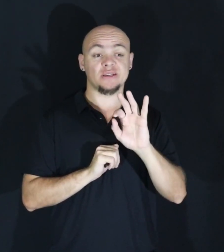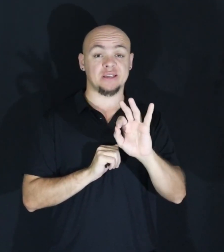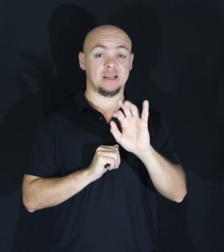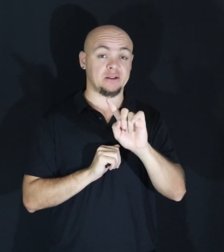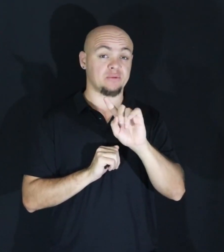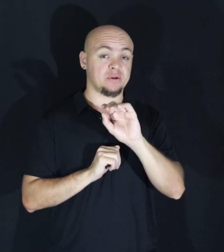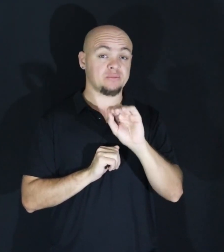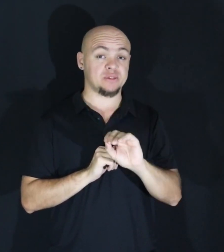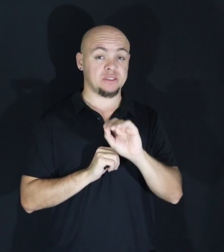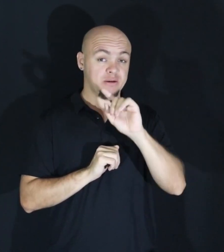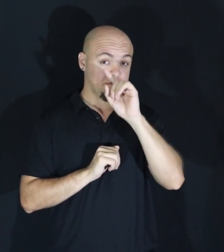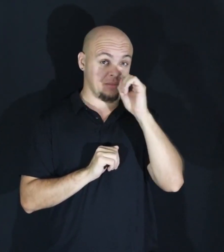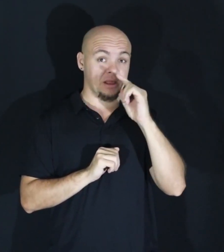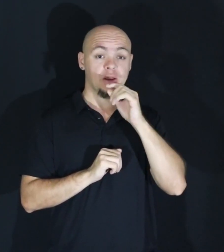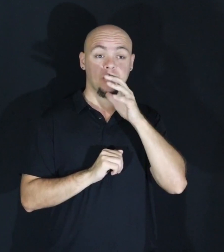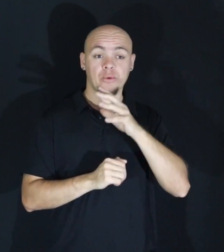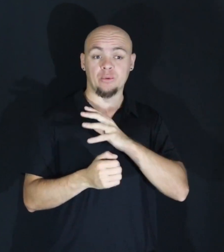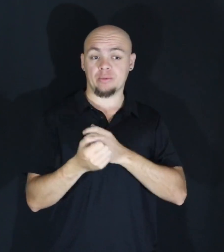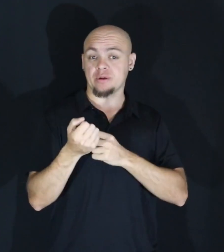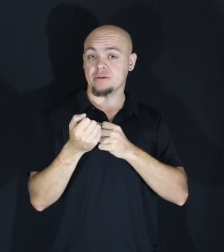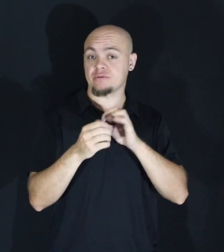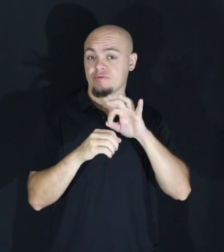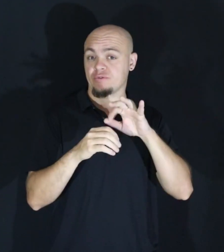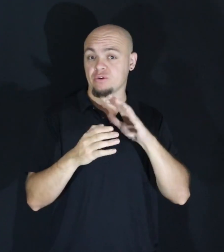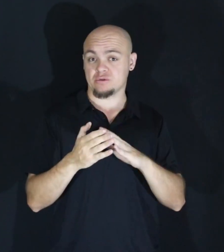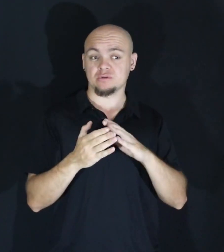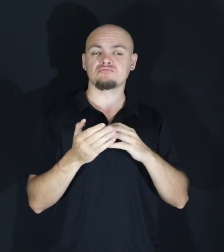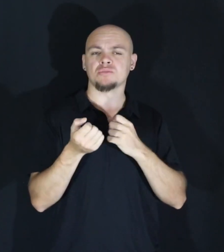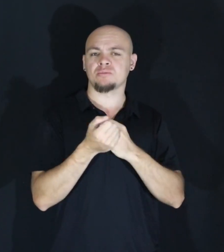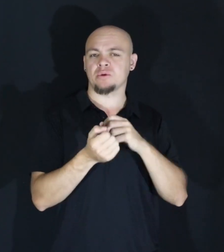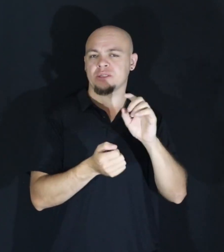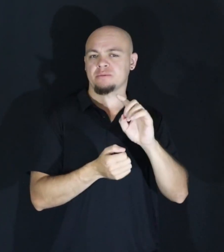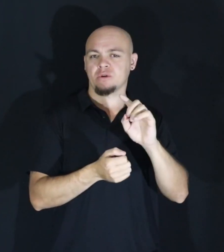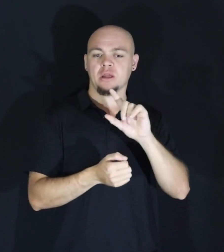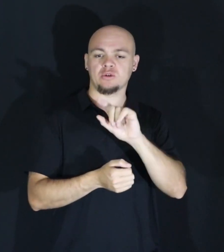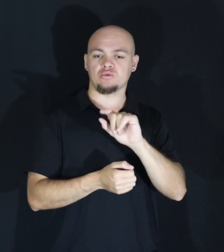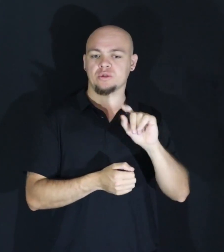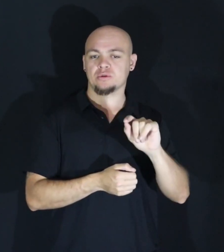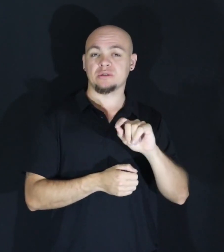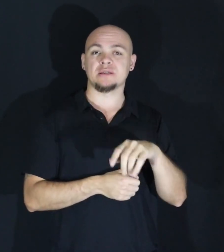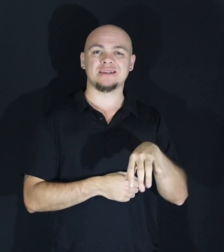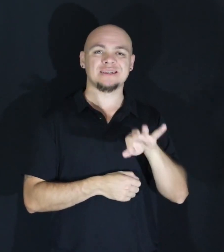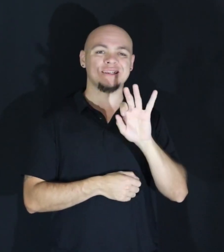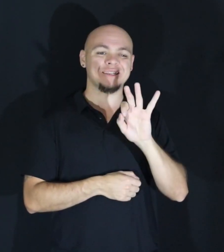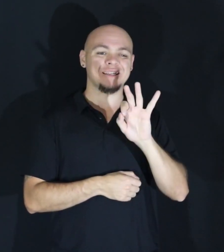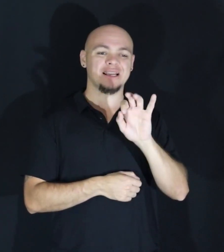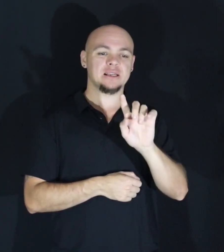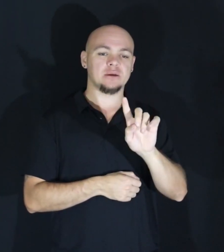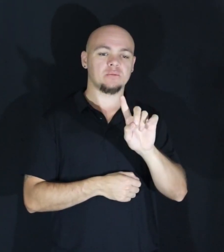91% of Black women voters supported the Democratic candidate in 2020. 91%.